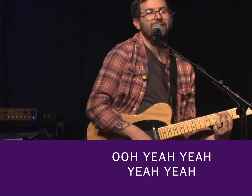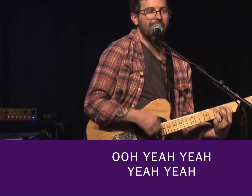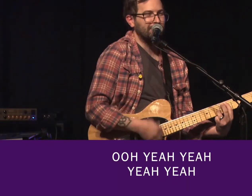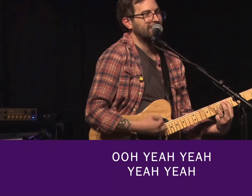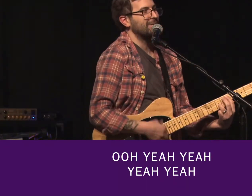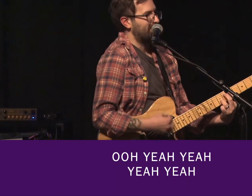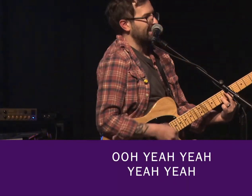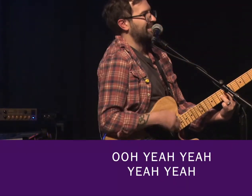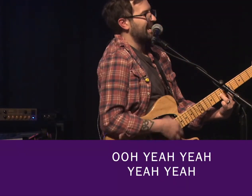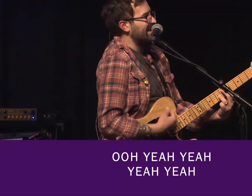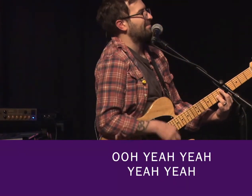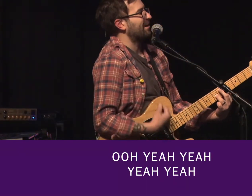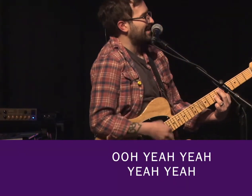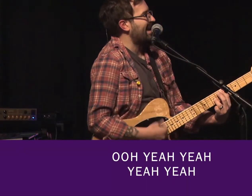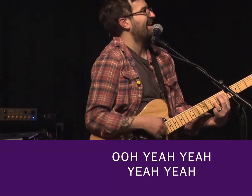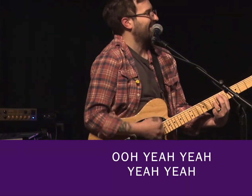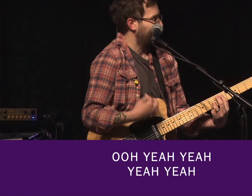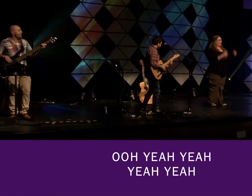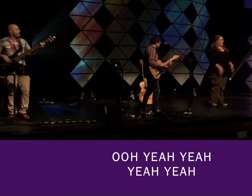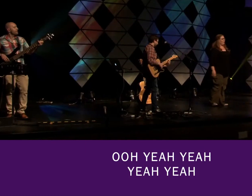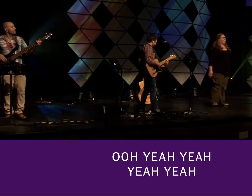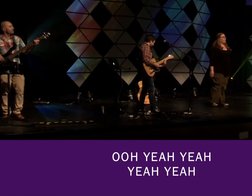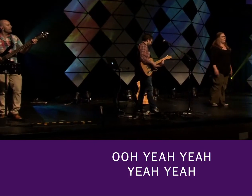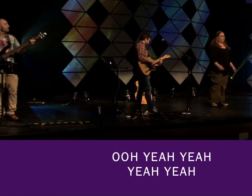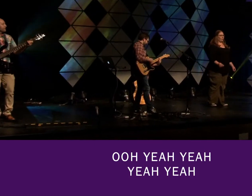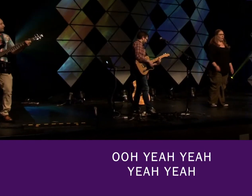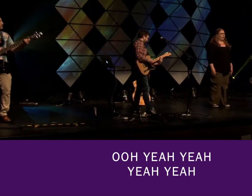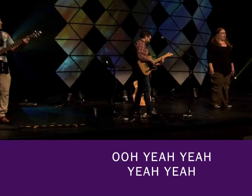If you're able to, please stand up right now.